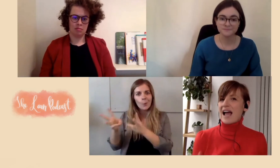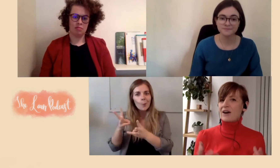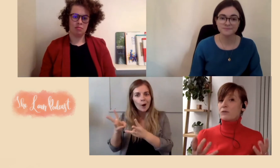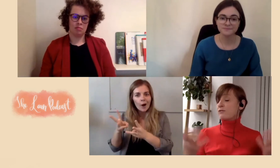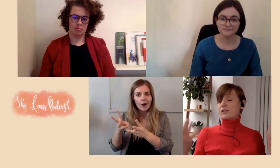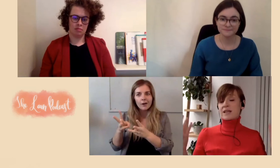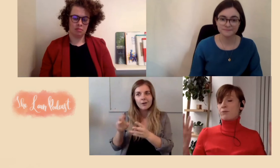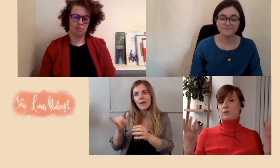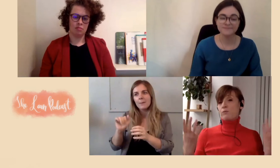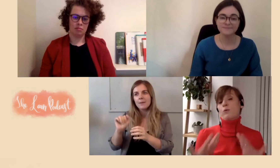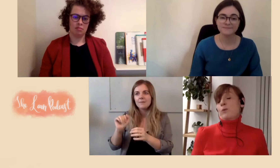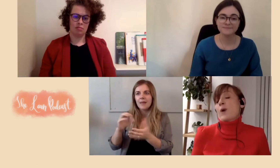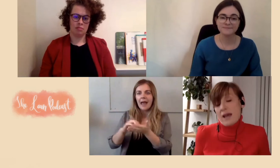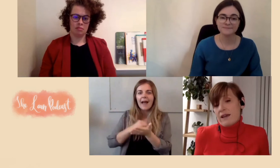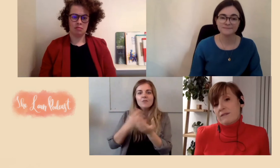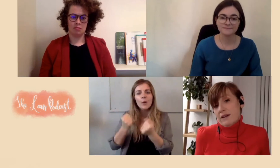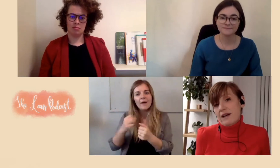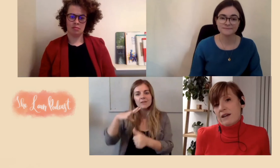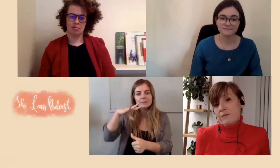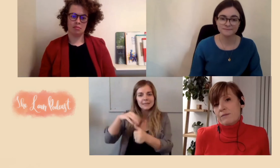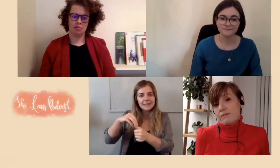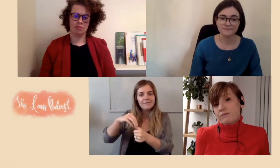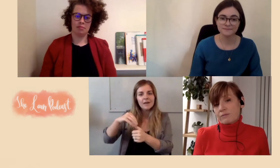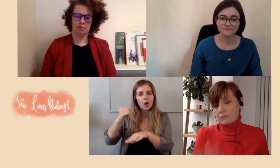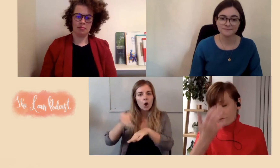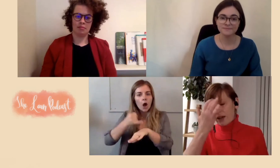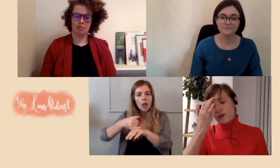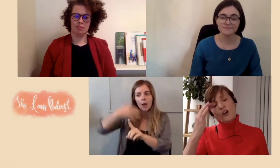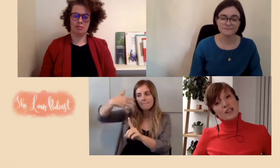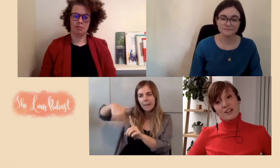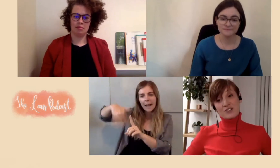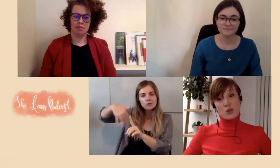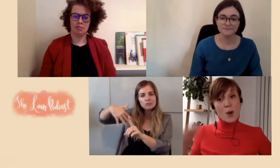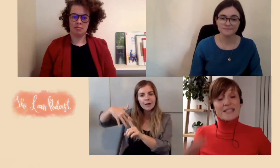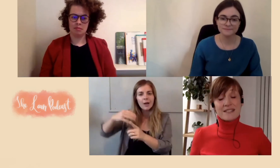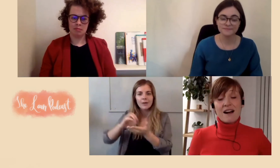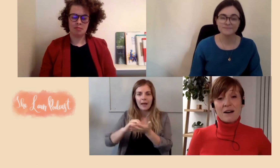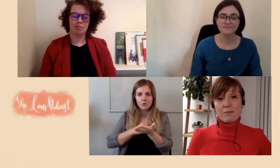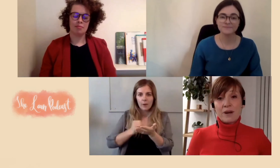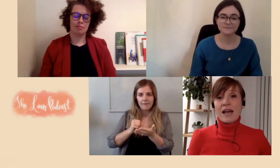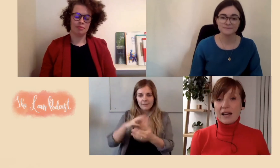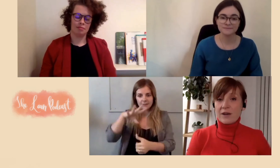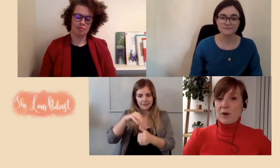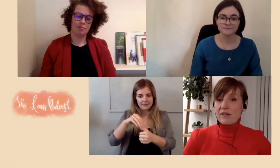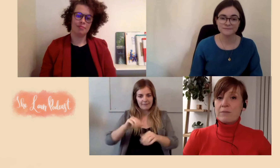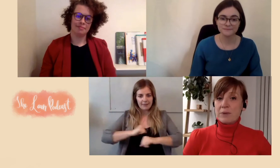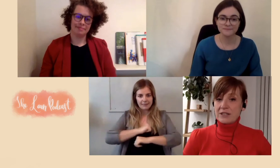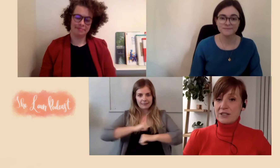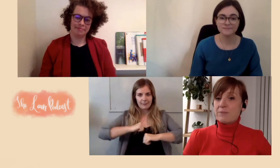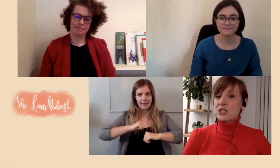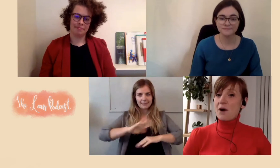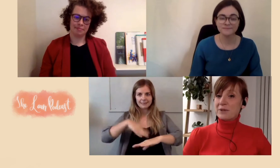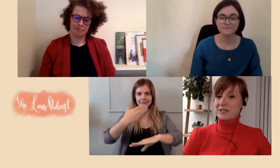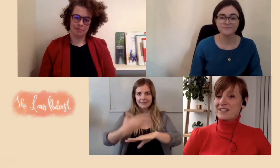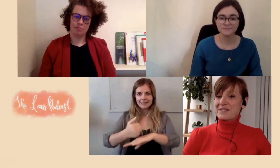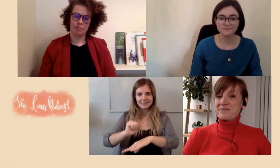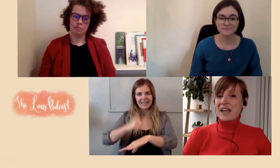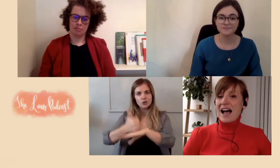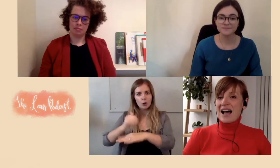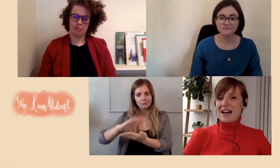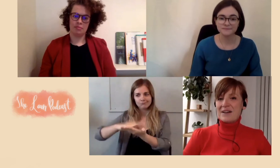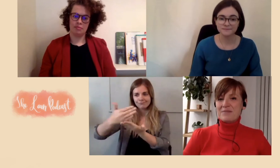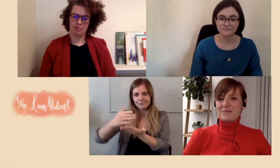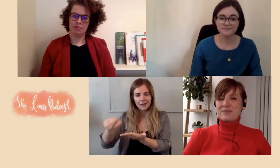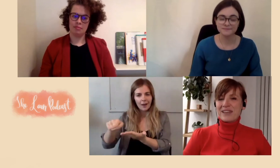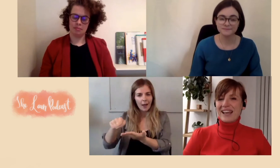to have a particular backdrop, they have to have designated space to work in. In some ways, that makes it easier